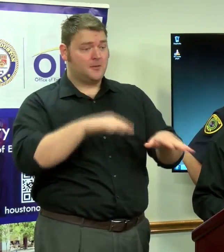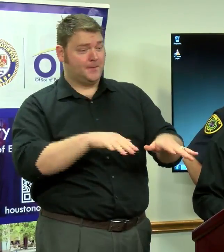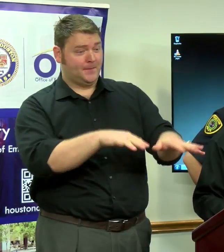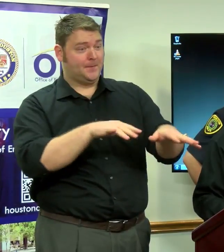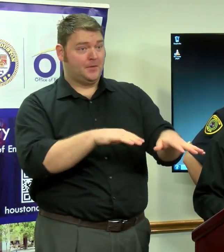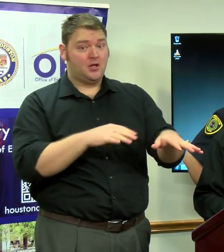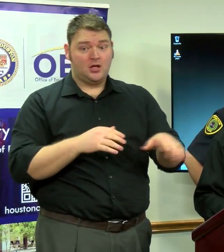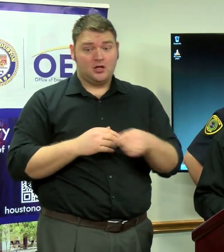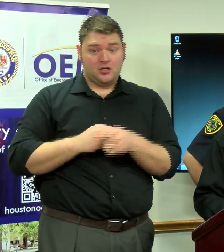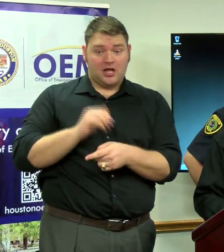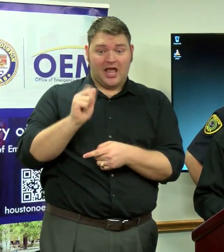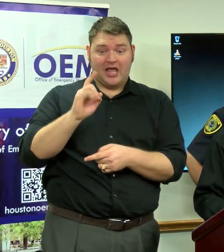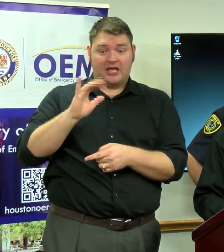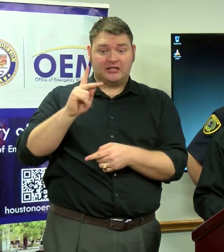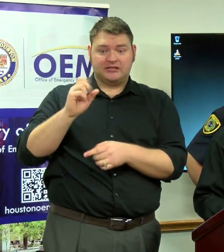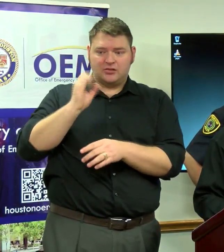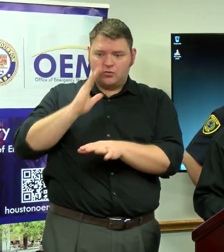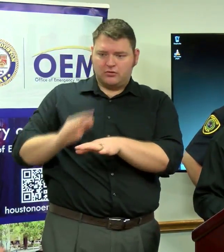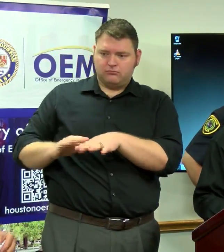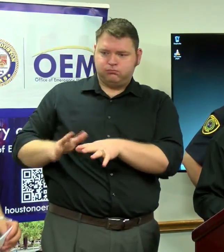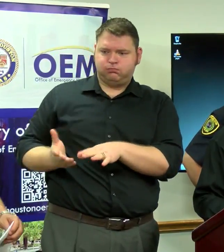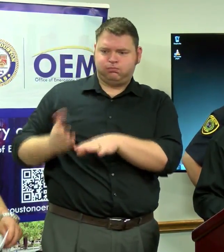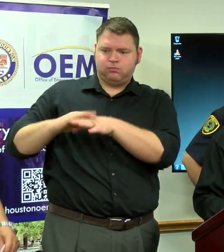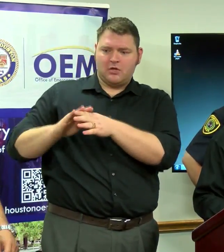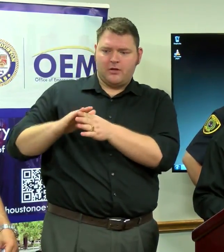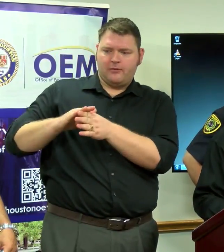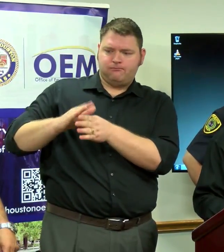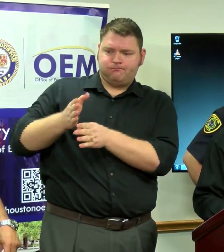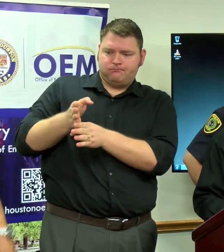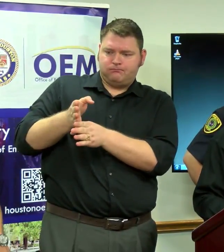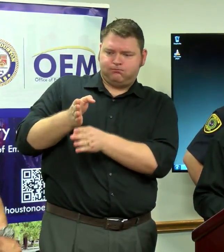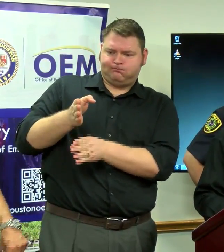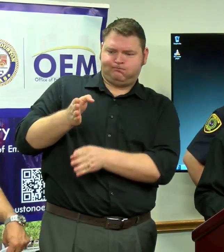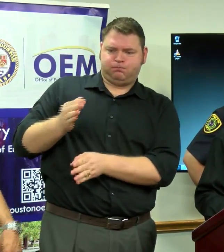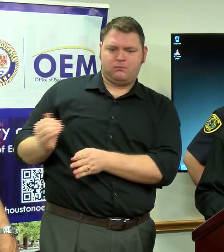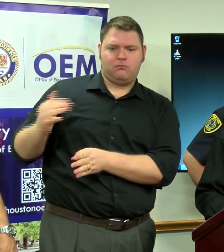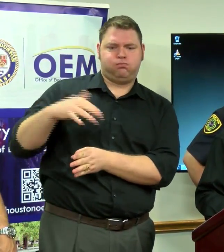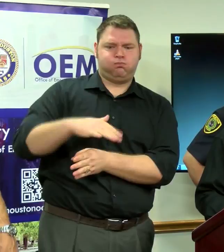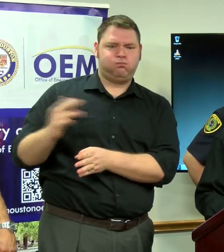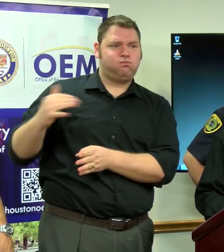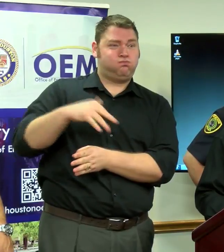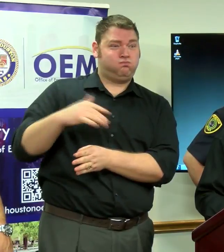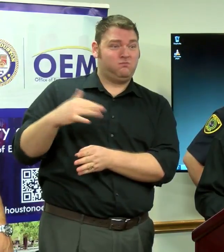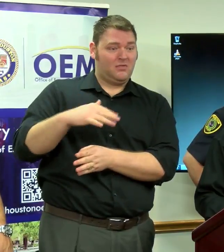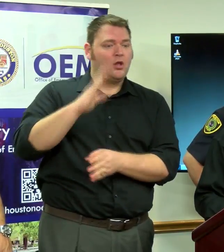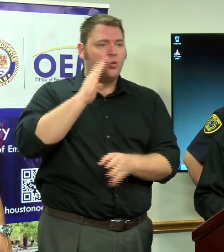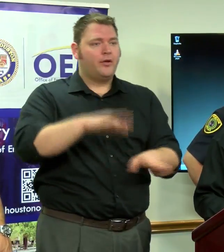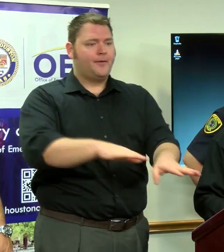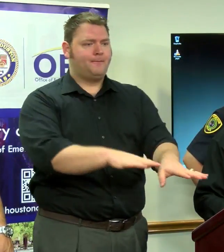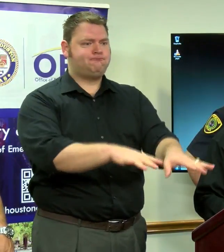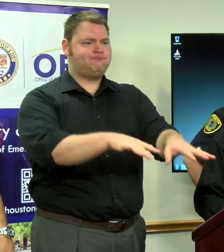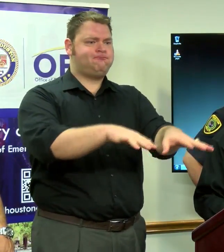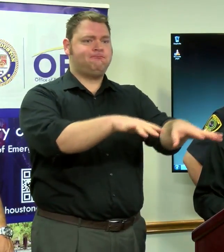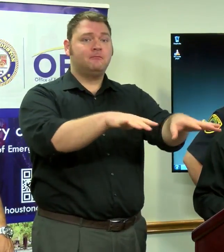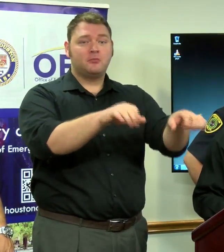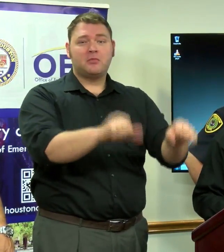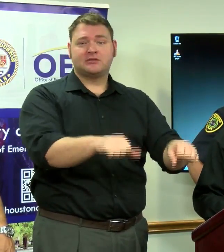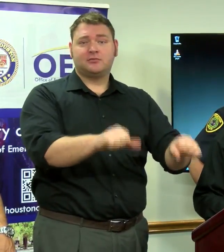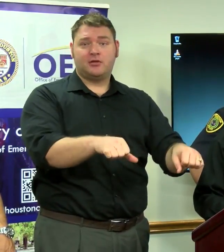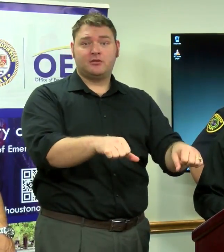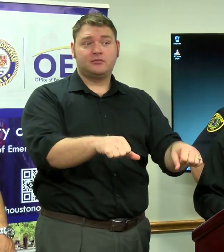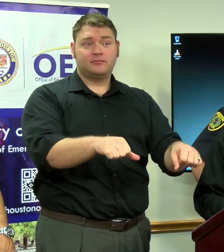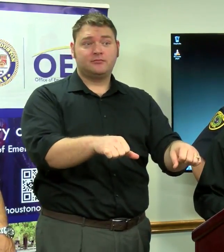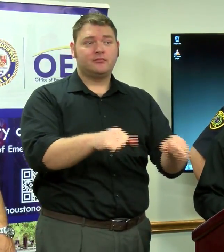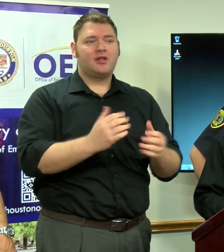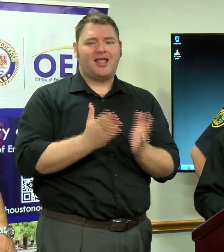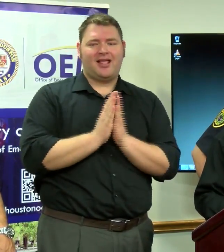up, and so it could create even an additional problem, additional flooding. And I'm asking them to quantify, to give me some